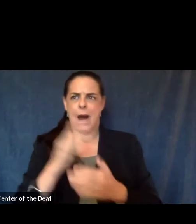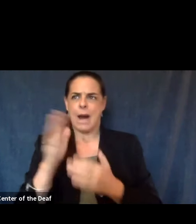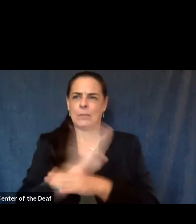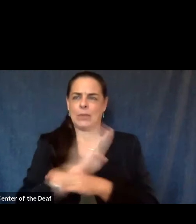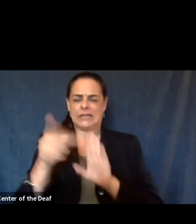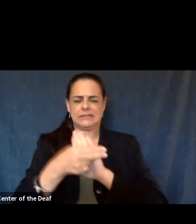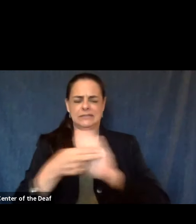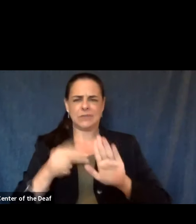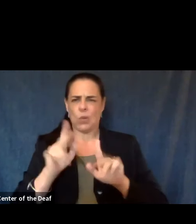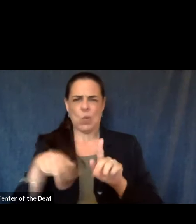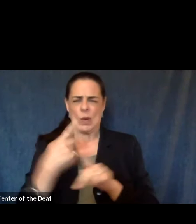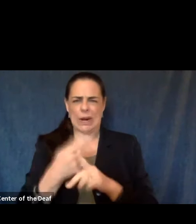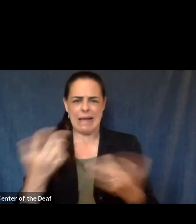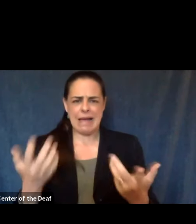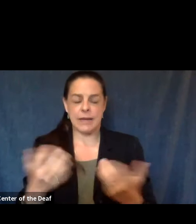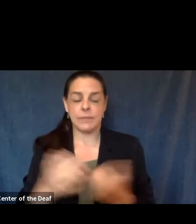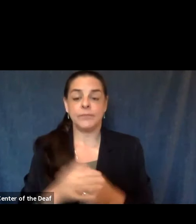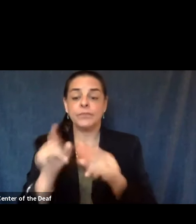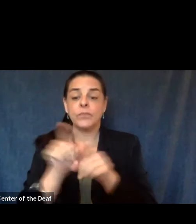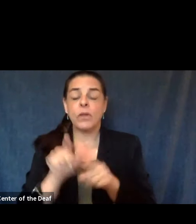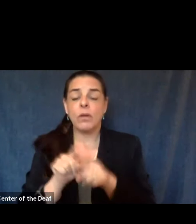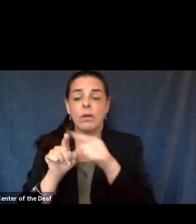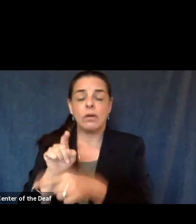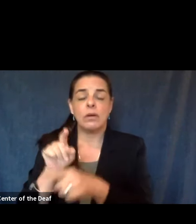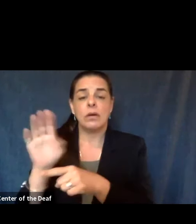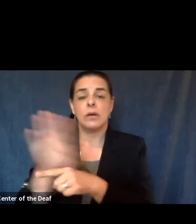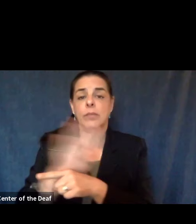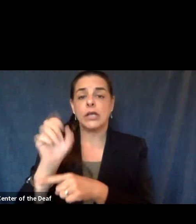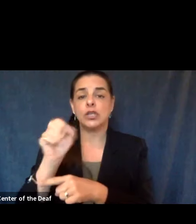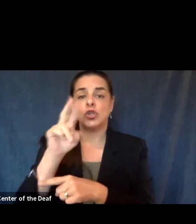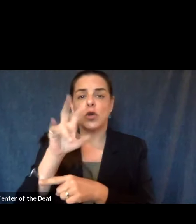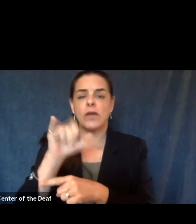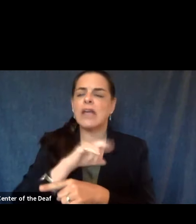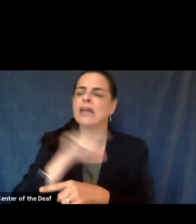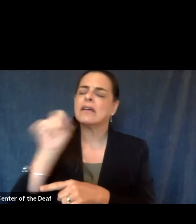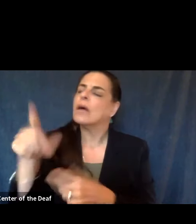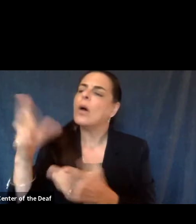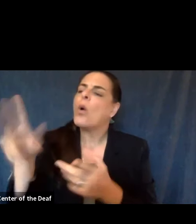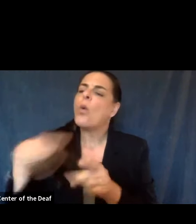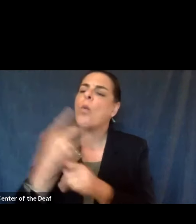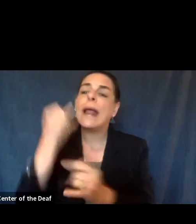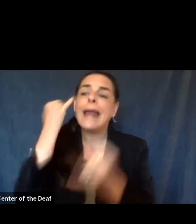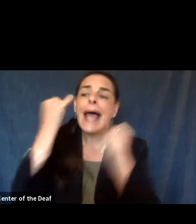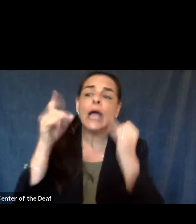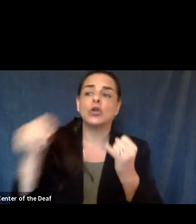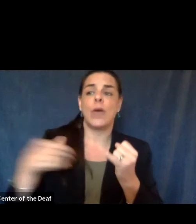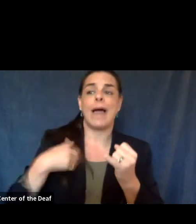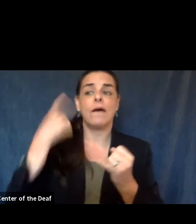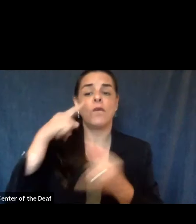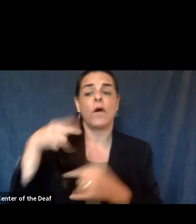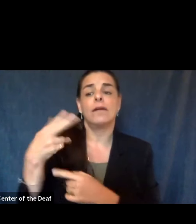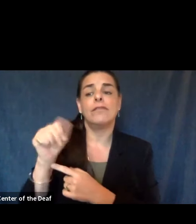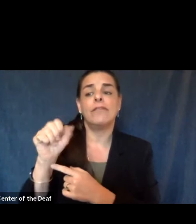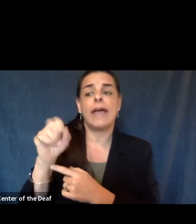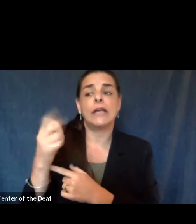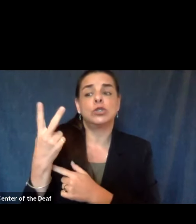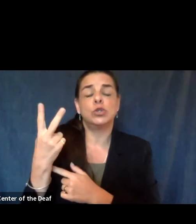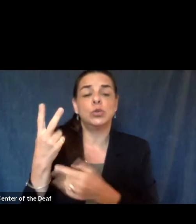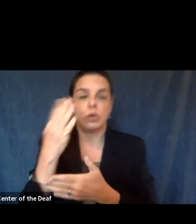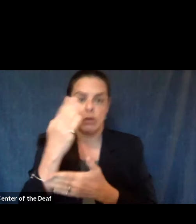also asked respondents on the business survey what ideas they had for phase 2 guidance. Some of those include increasing